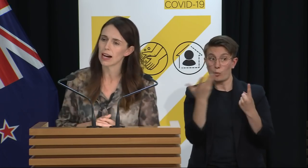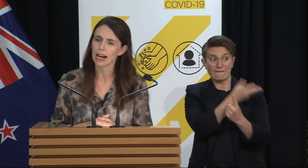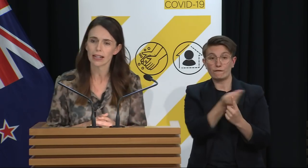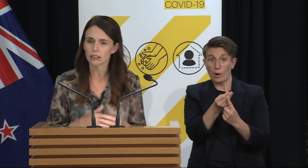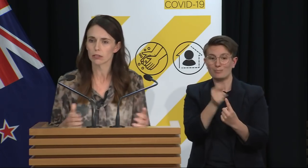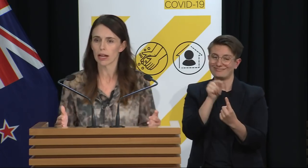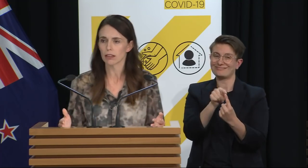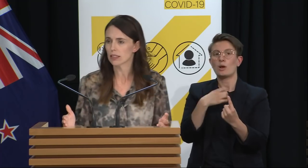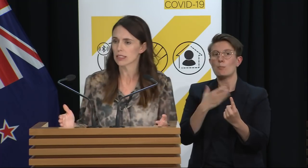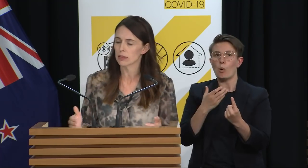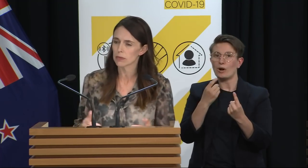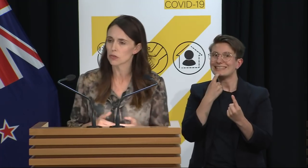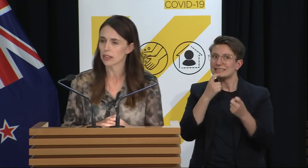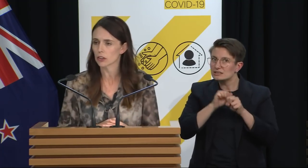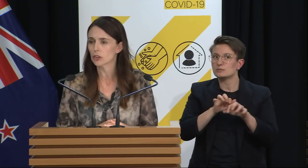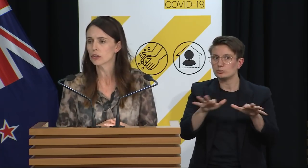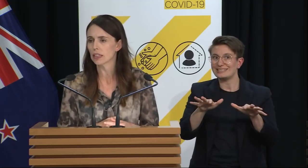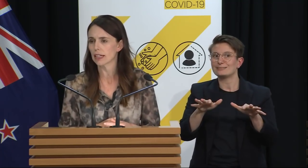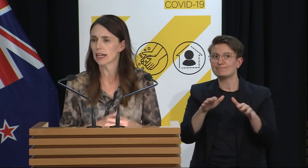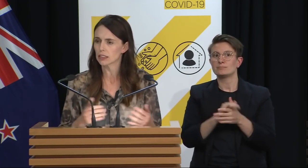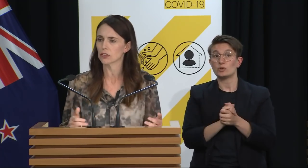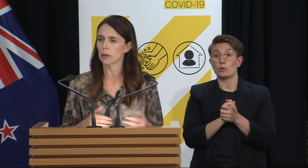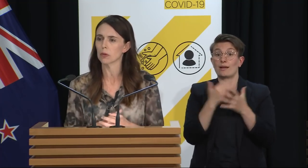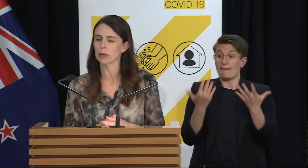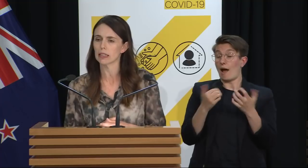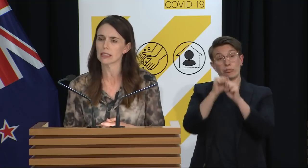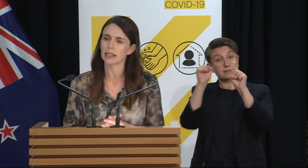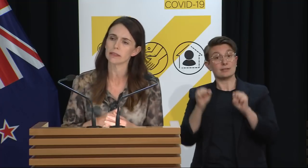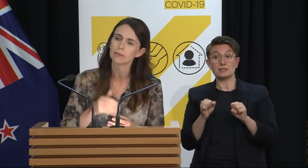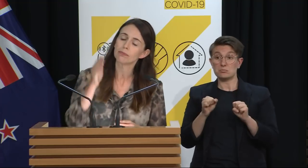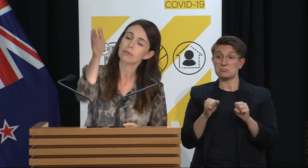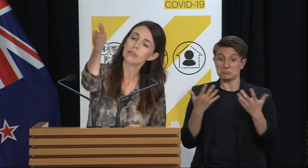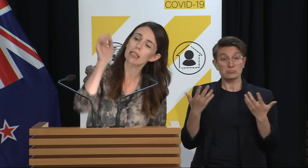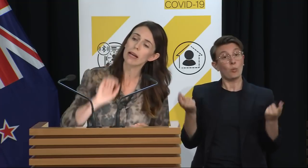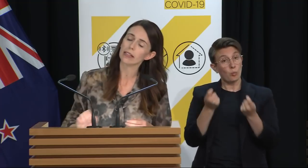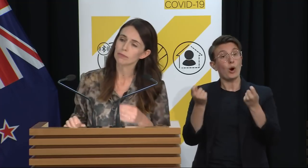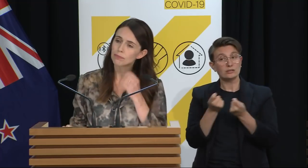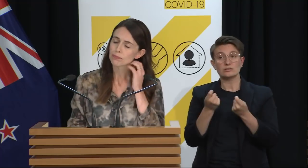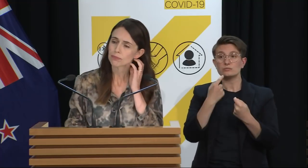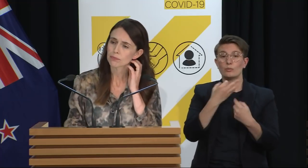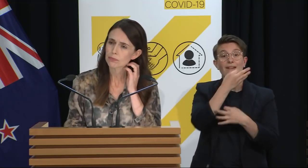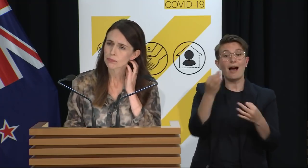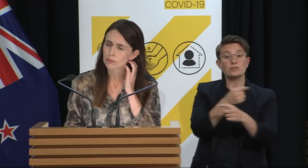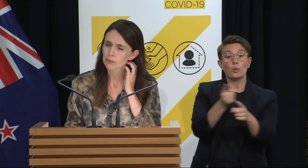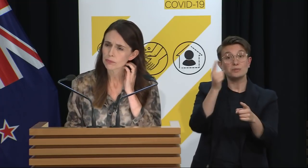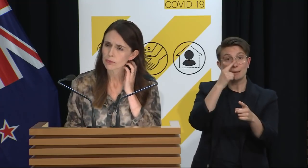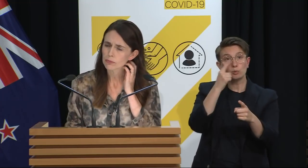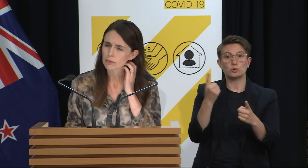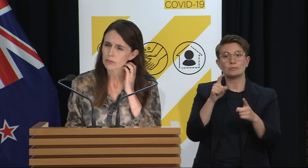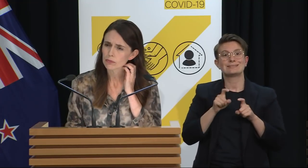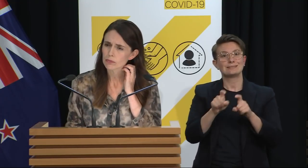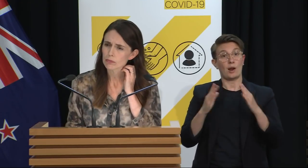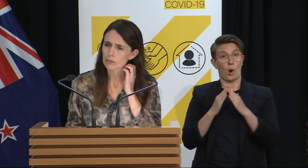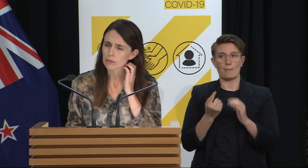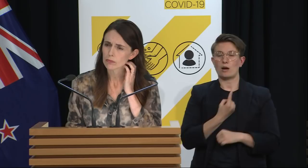did. And the system demonstrated it could do that and asked those people to be isolated. Down the back. How confident you are with